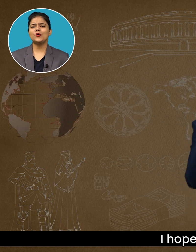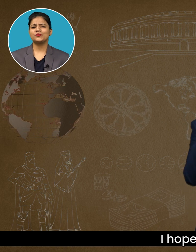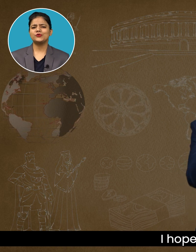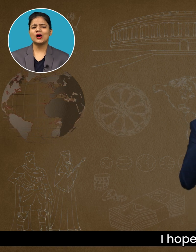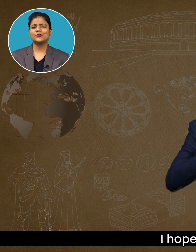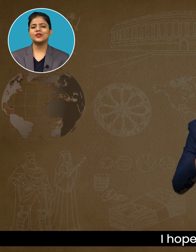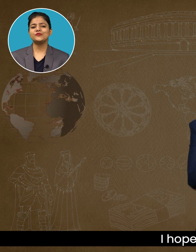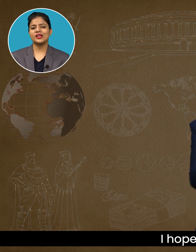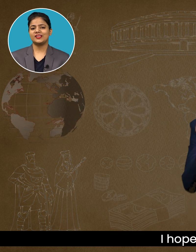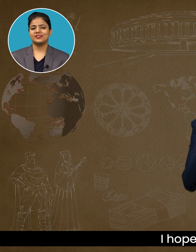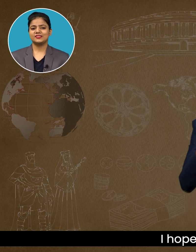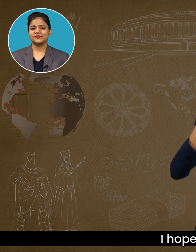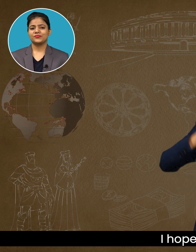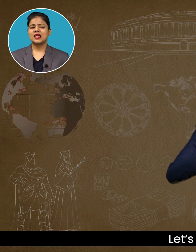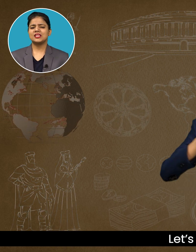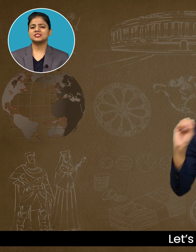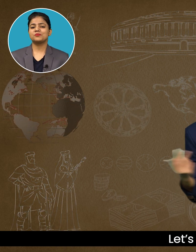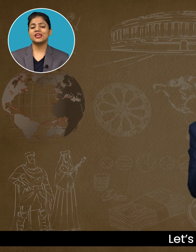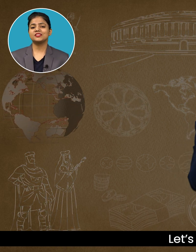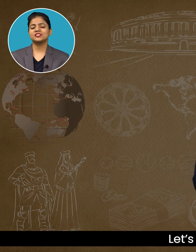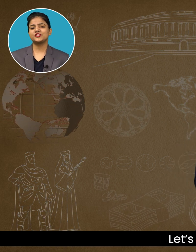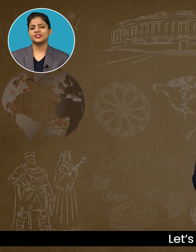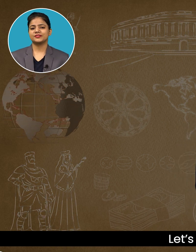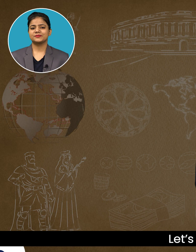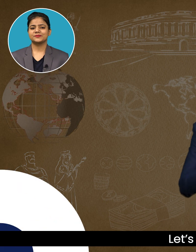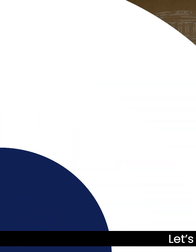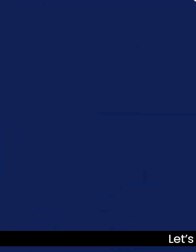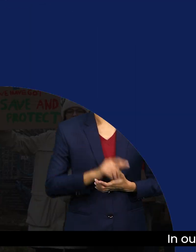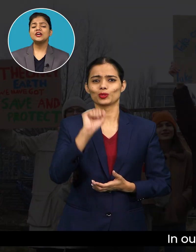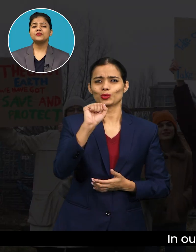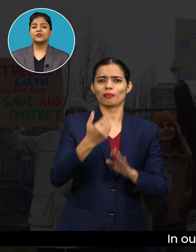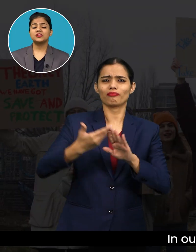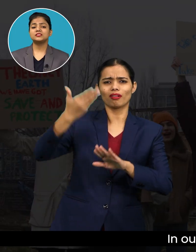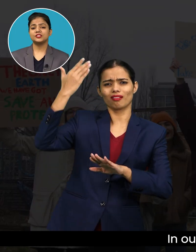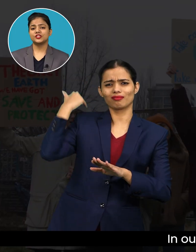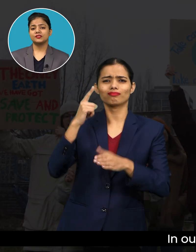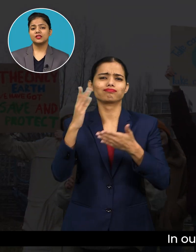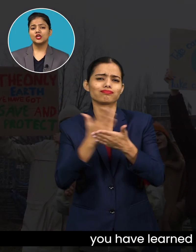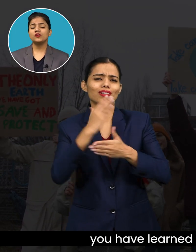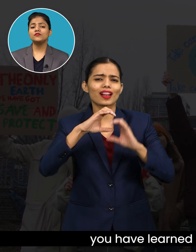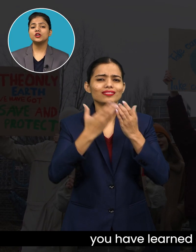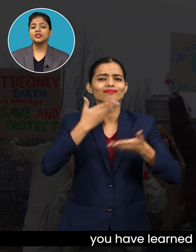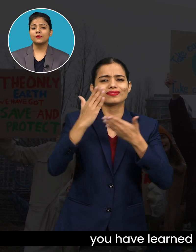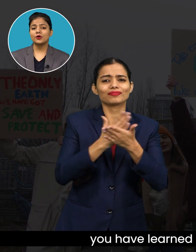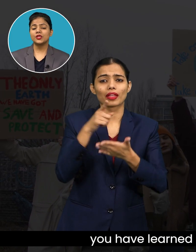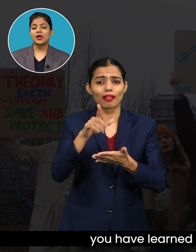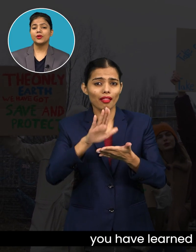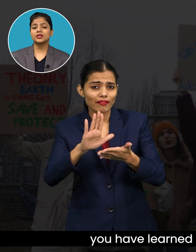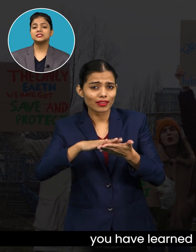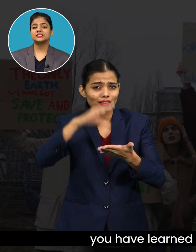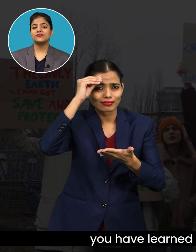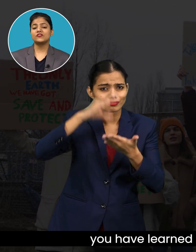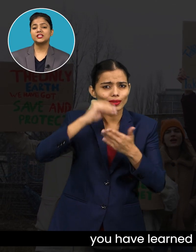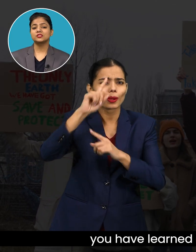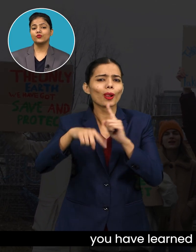I hope you are doing well. Let's begin the session. In our previous session, you have learned about the